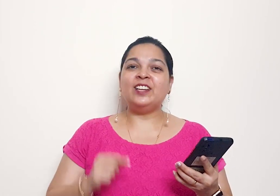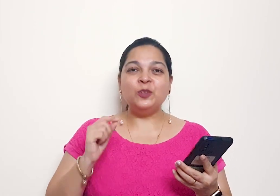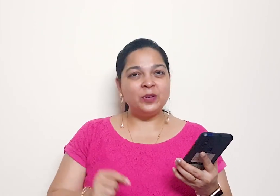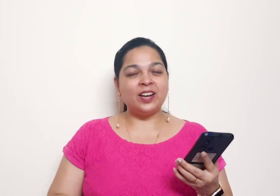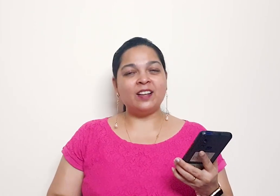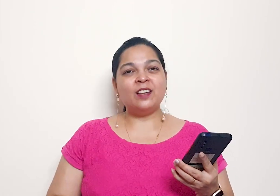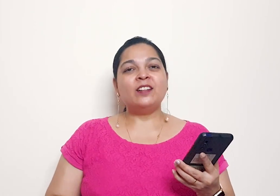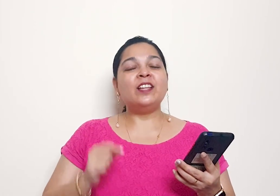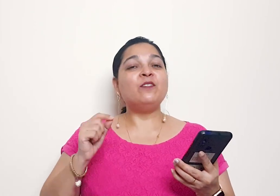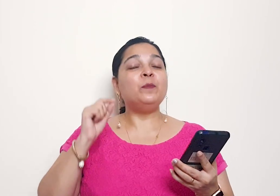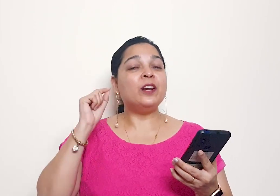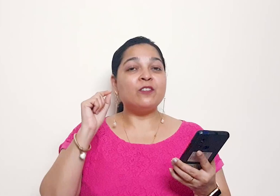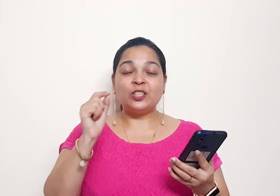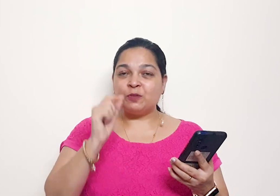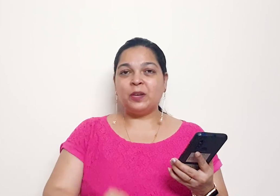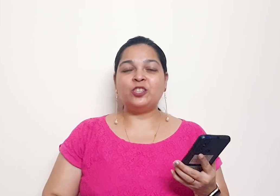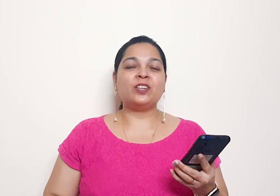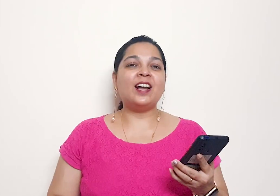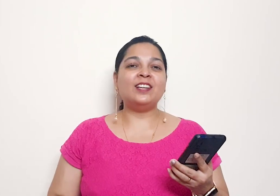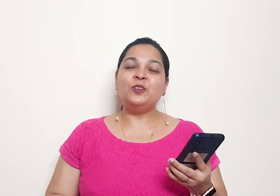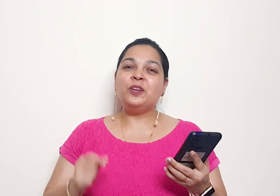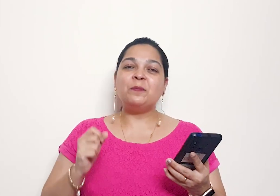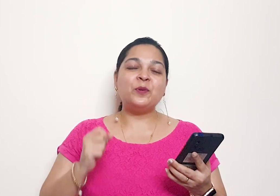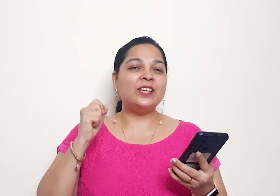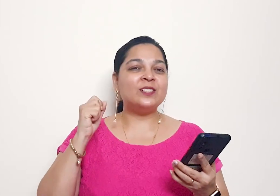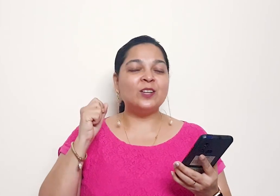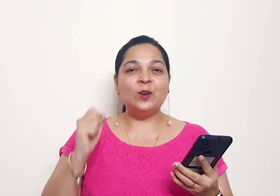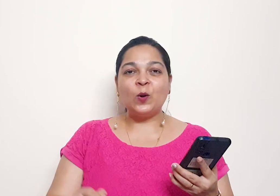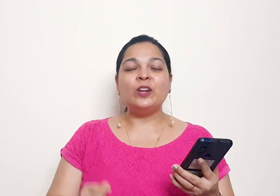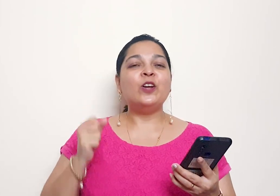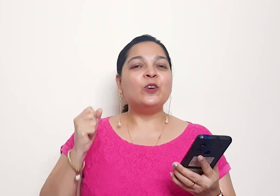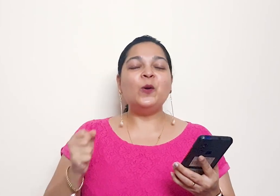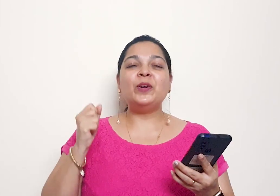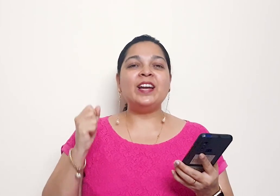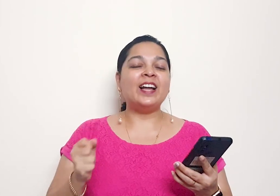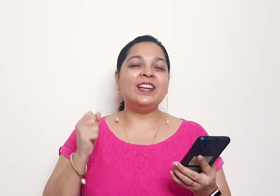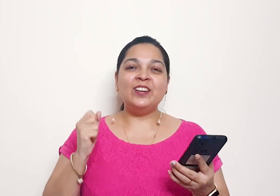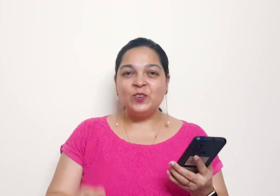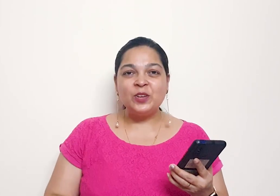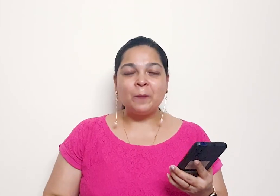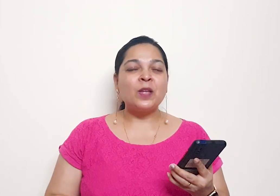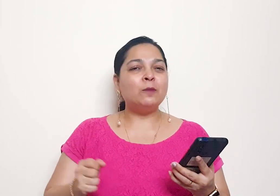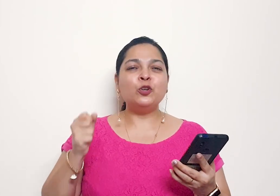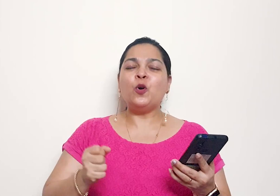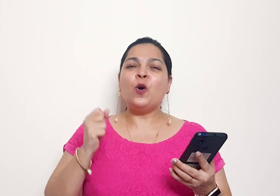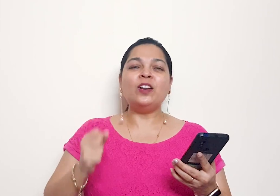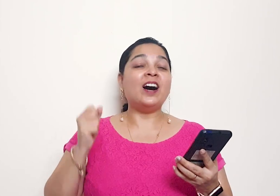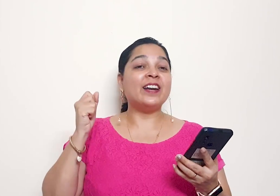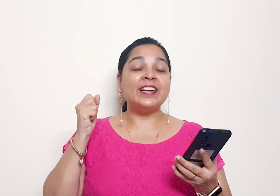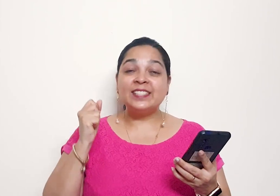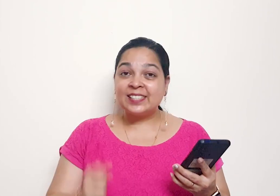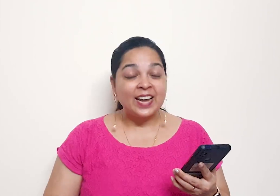change. Hallelujah. There will be a transformation. Hallelujah. Praise the Lord. Glory. Hallelujah. I'm sure you